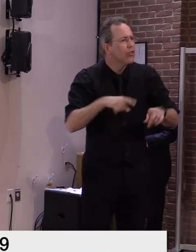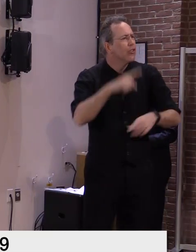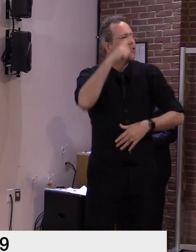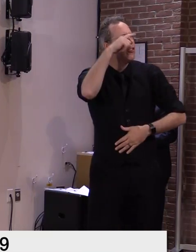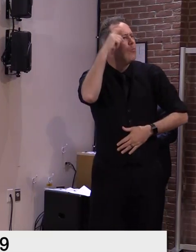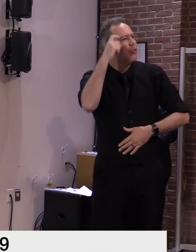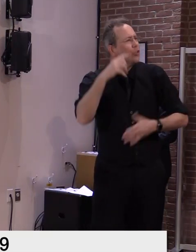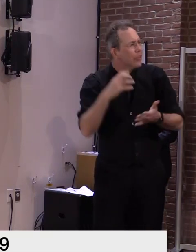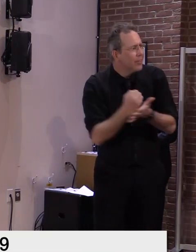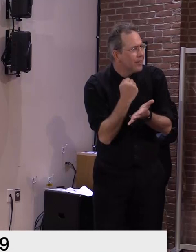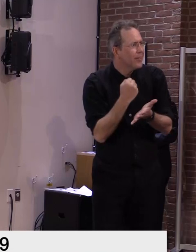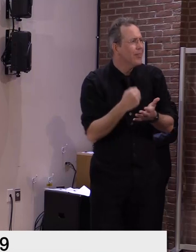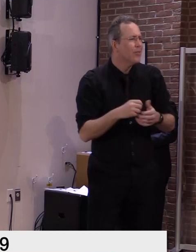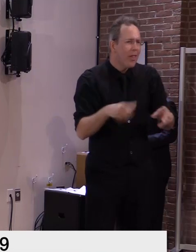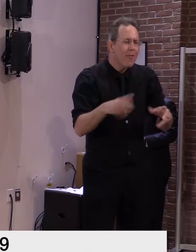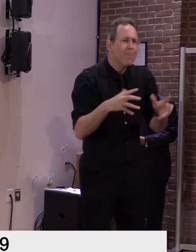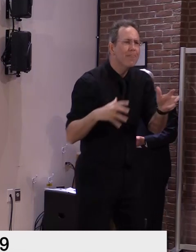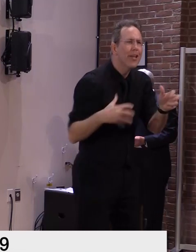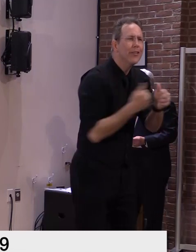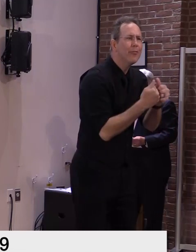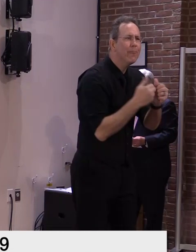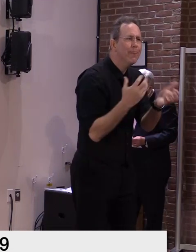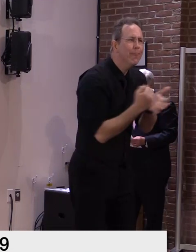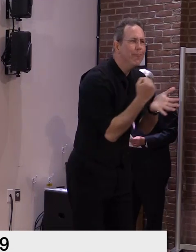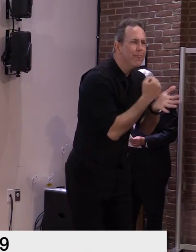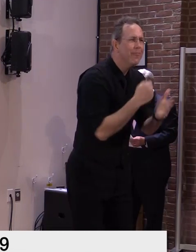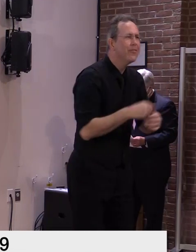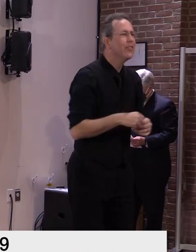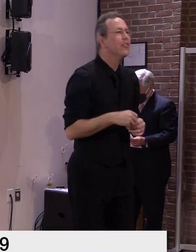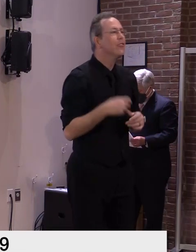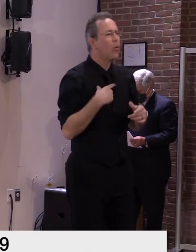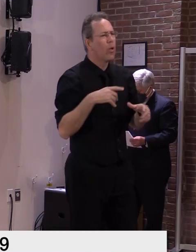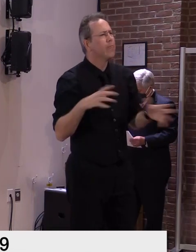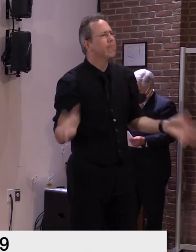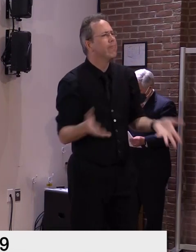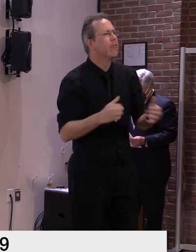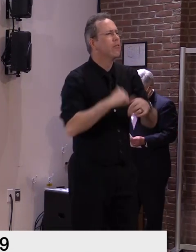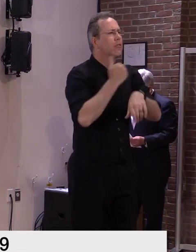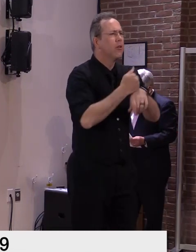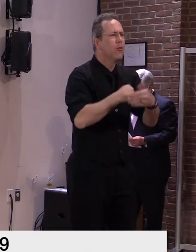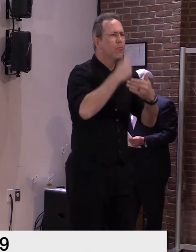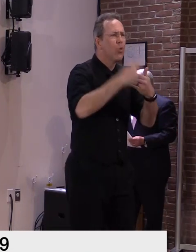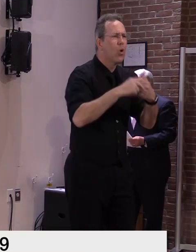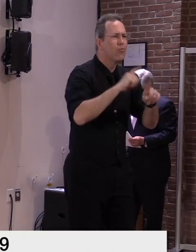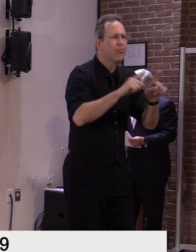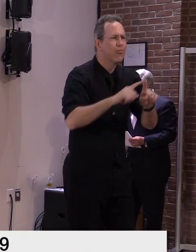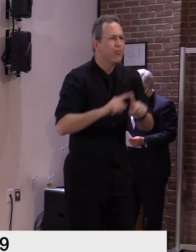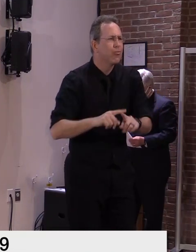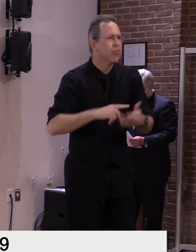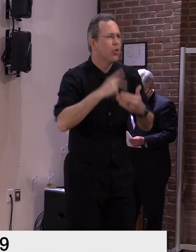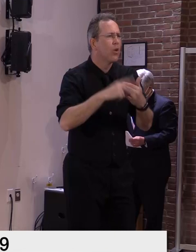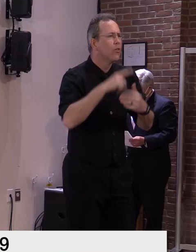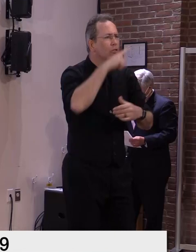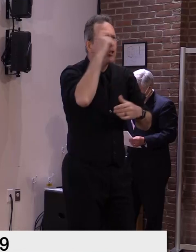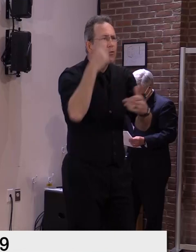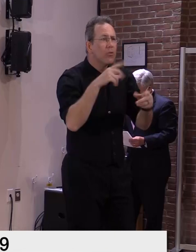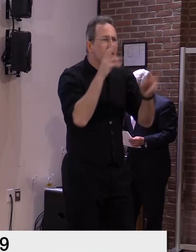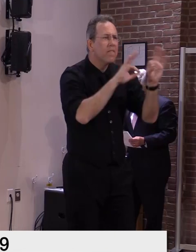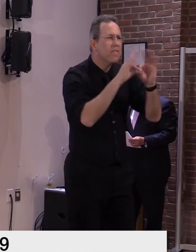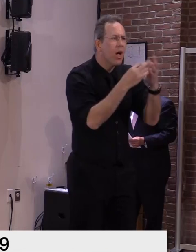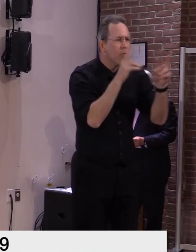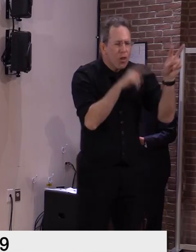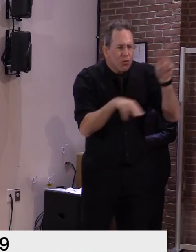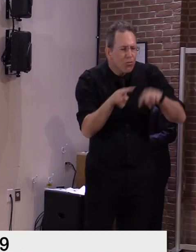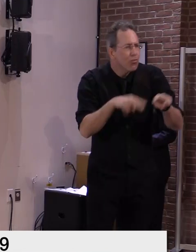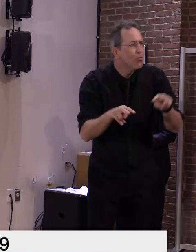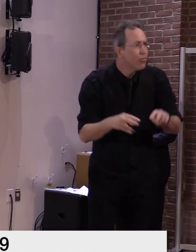our plan to expand programming so more families have access to these summer options and grant funding to help make this